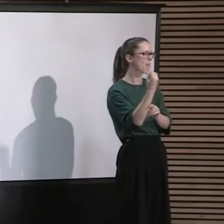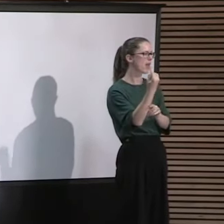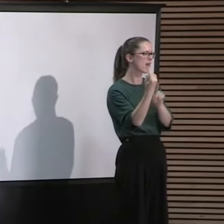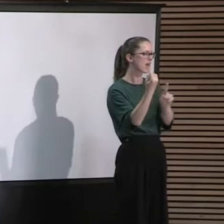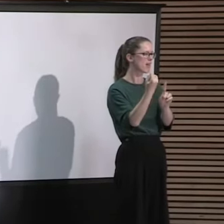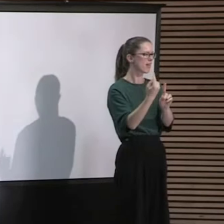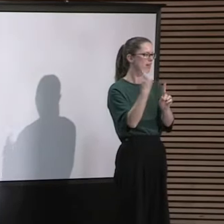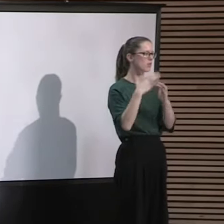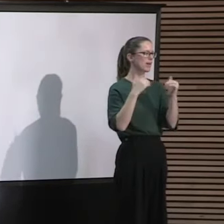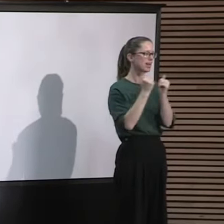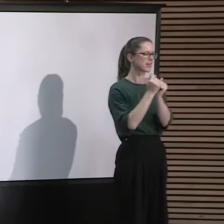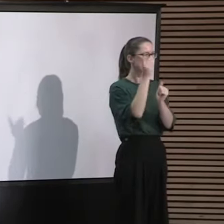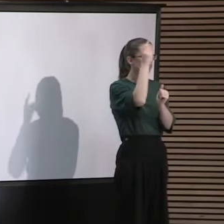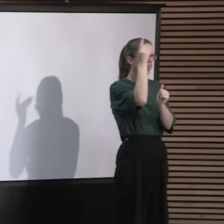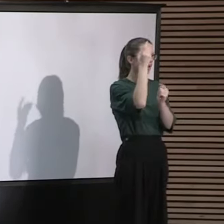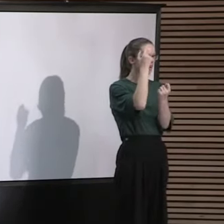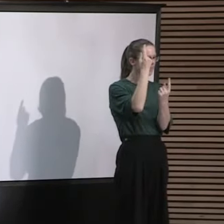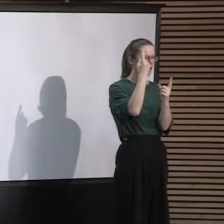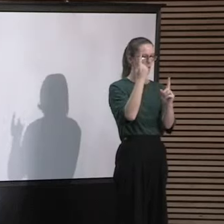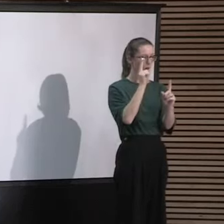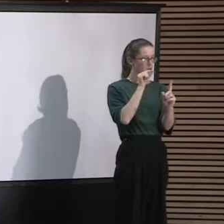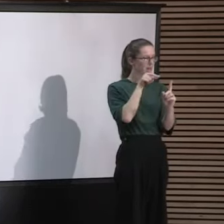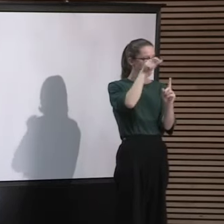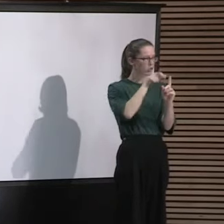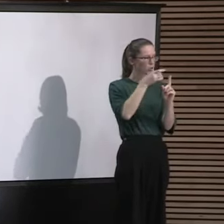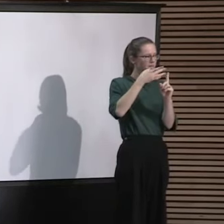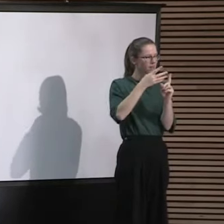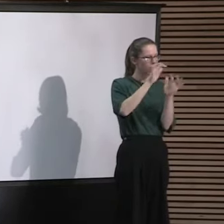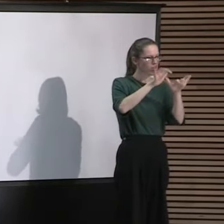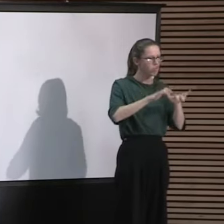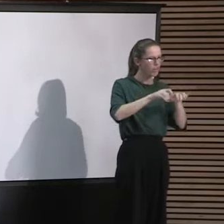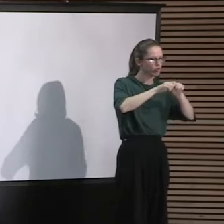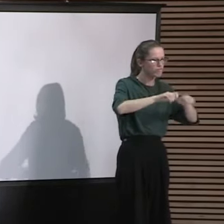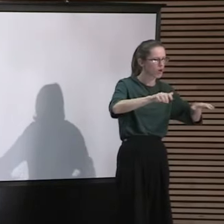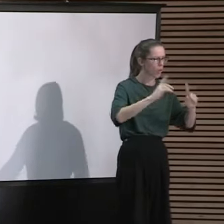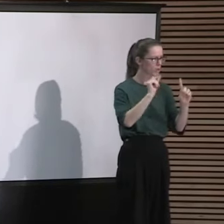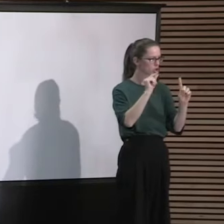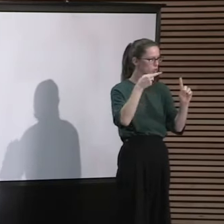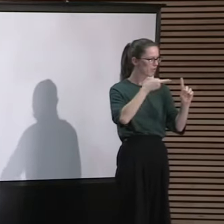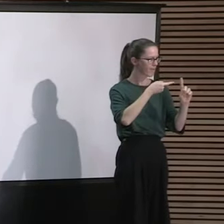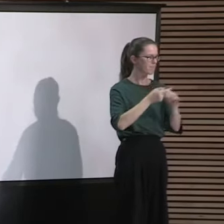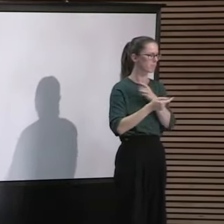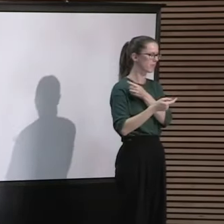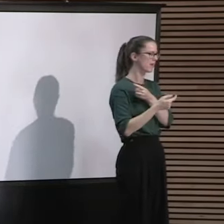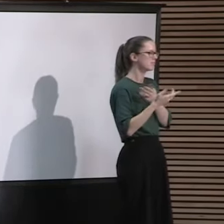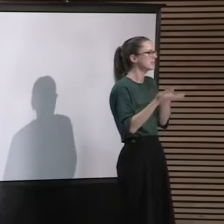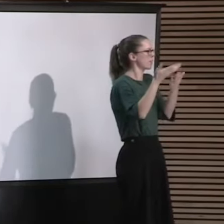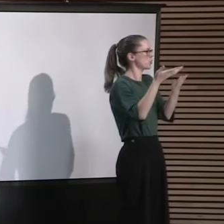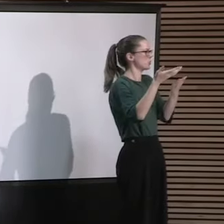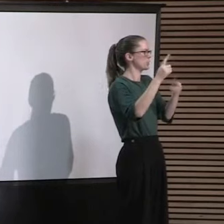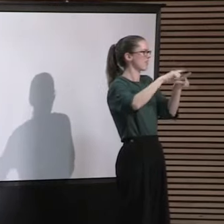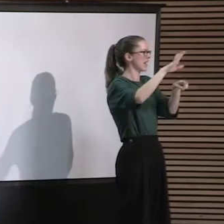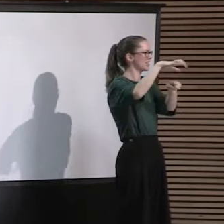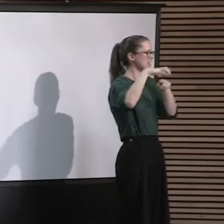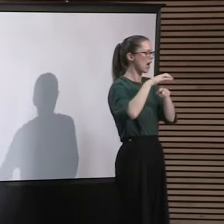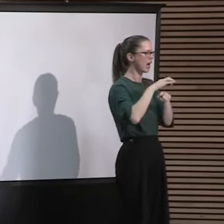found. What is the appropriate action to take against them? Look, that's a matter for the appropriate authorities. I don't have all of those details.